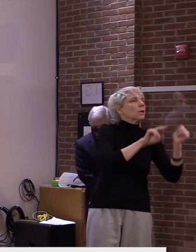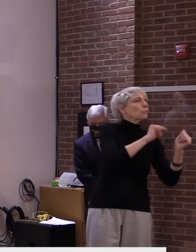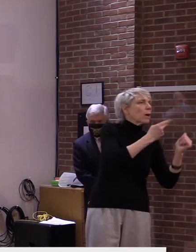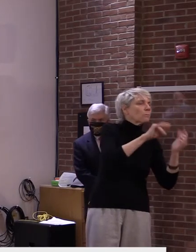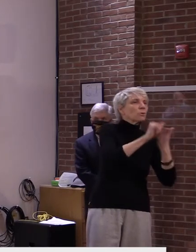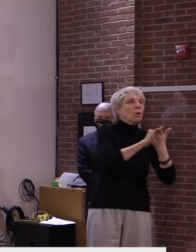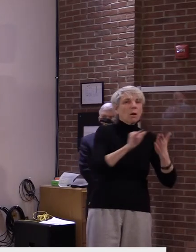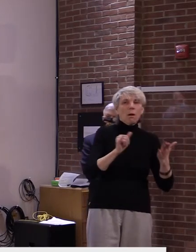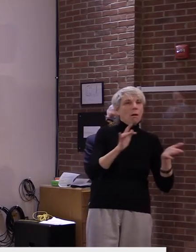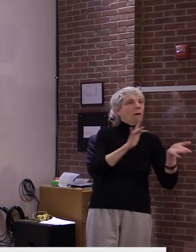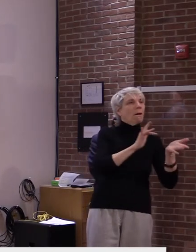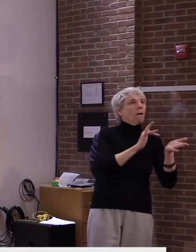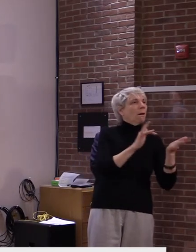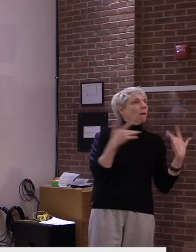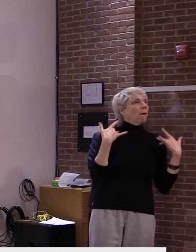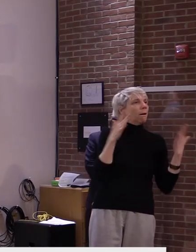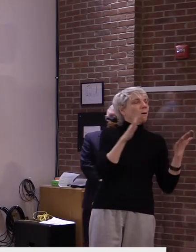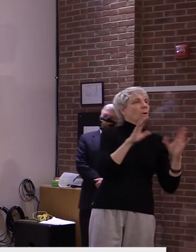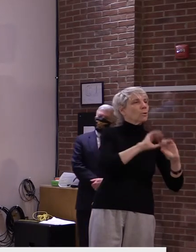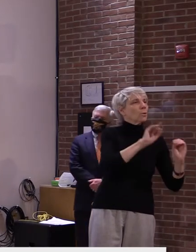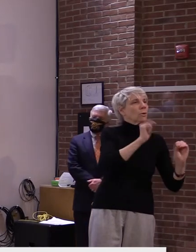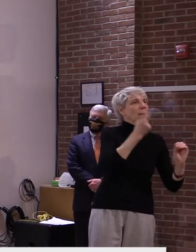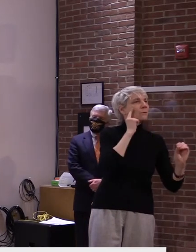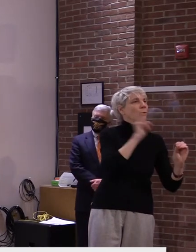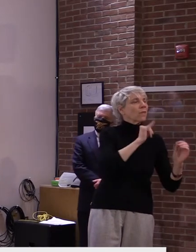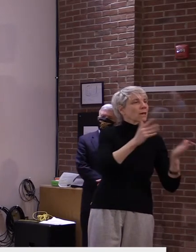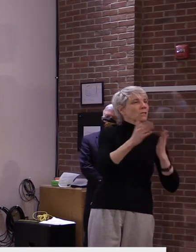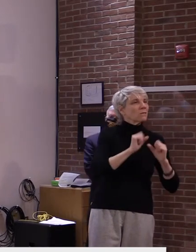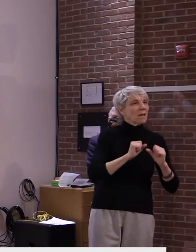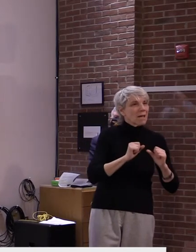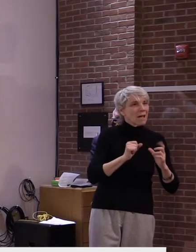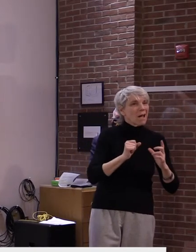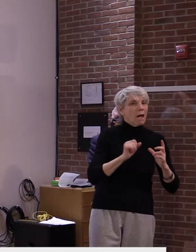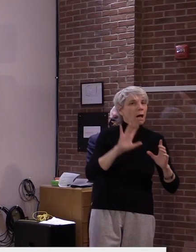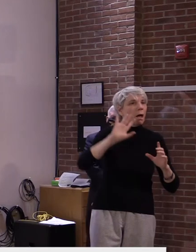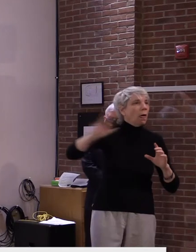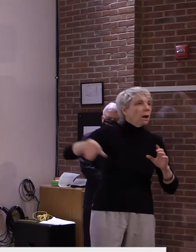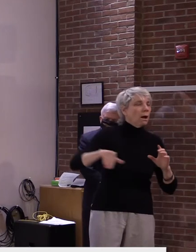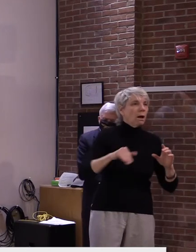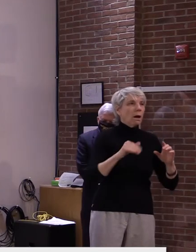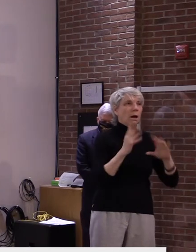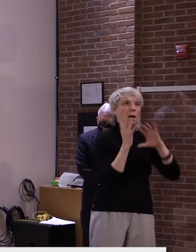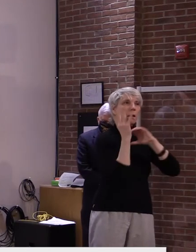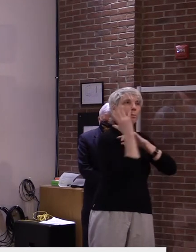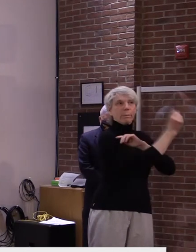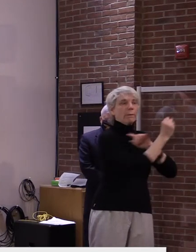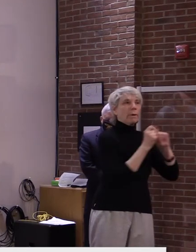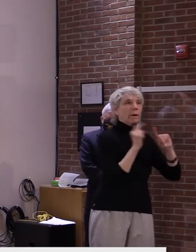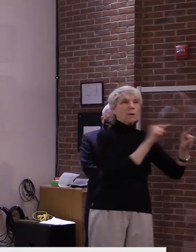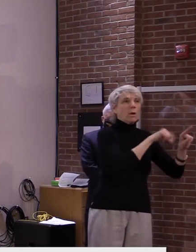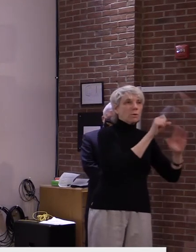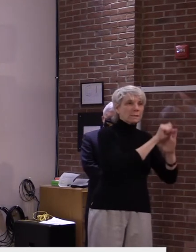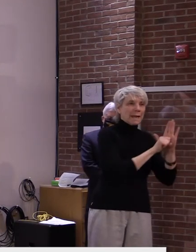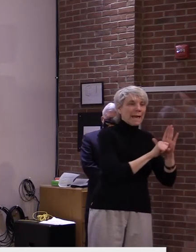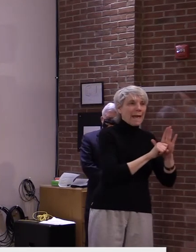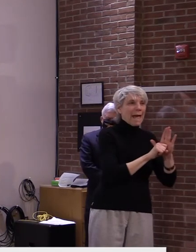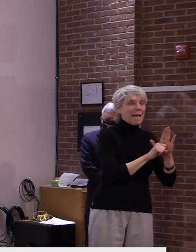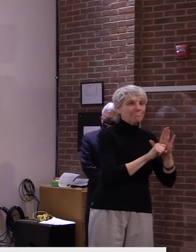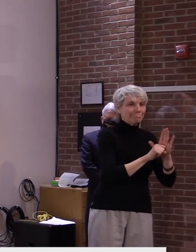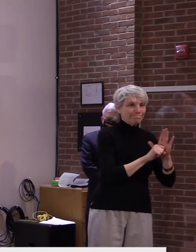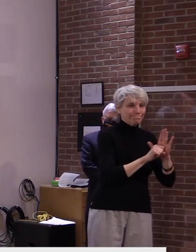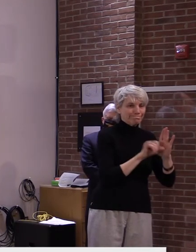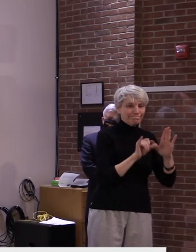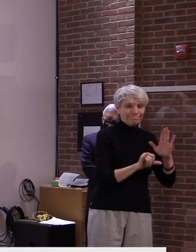have to weigh all that out and go in with our eyes wide open, because what seems simple may not be as simple as you